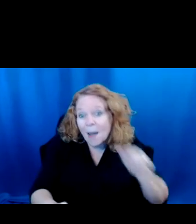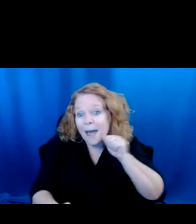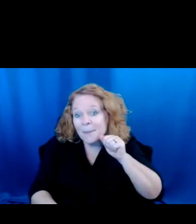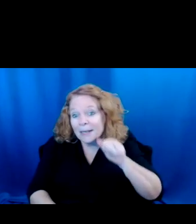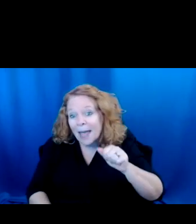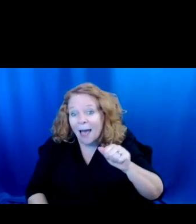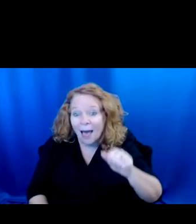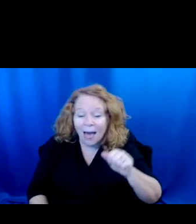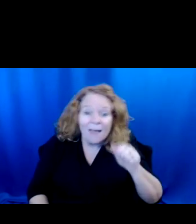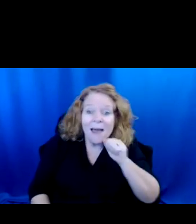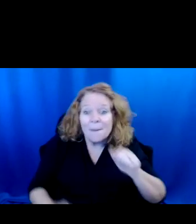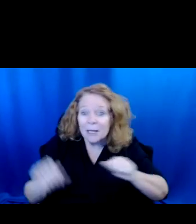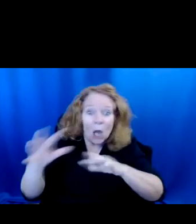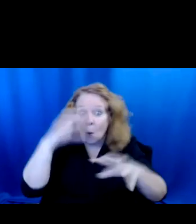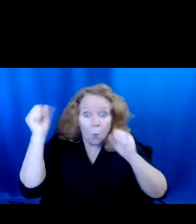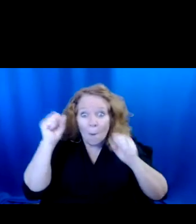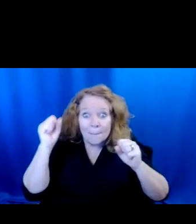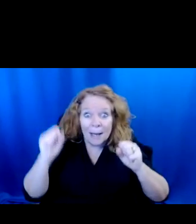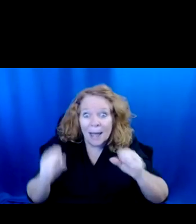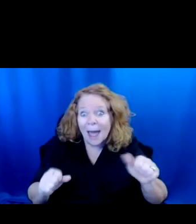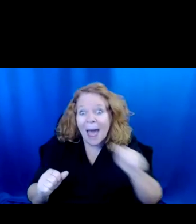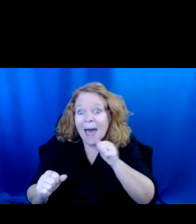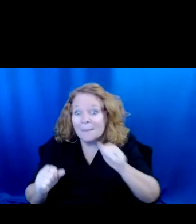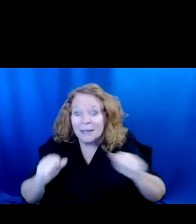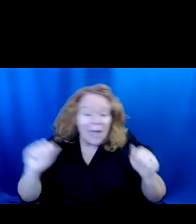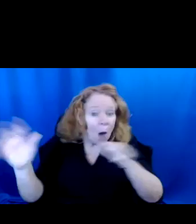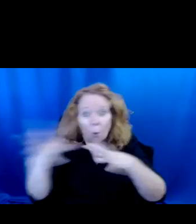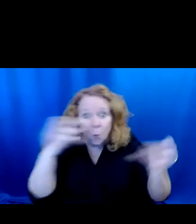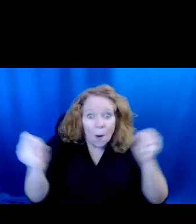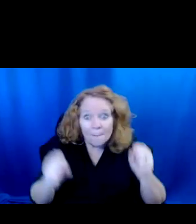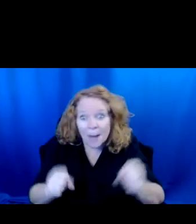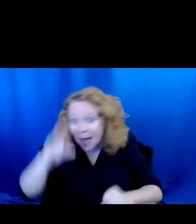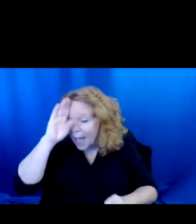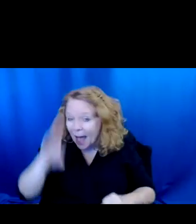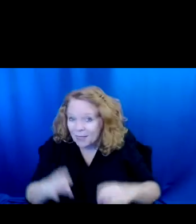Abigail, Abigail, whoop, Abigail, whoop.